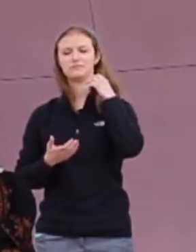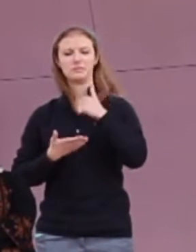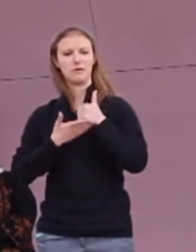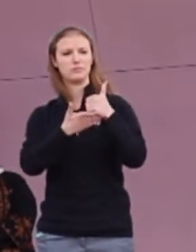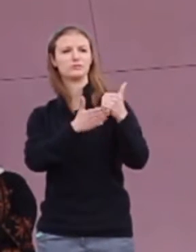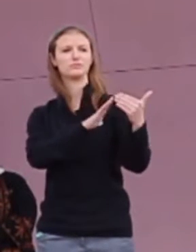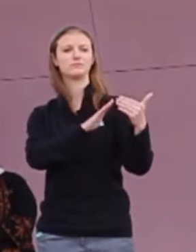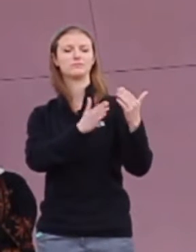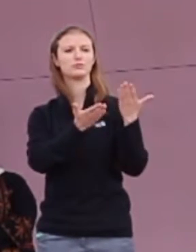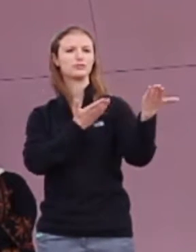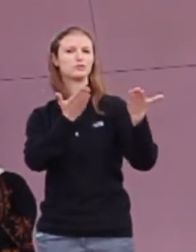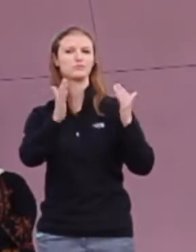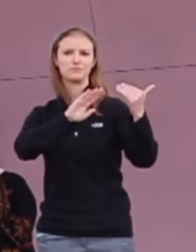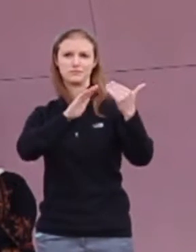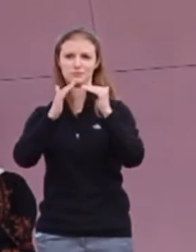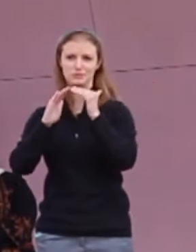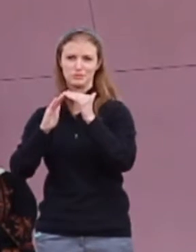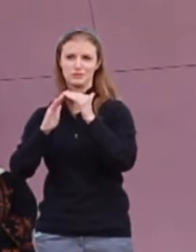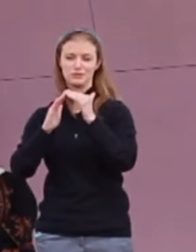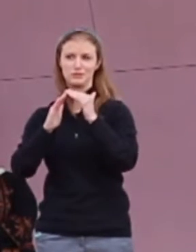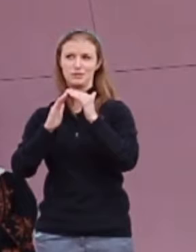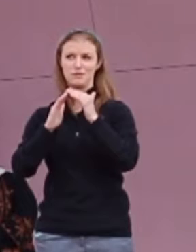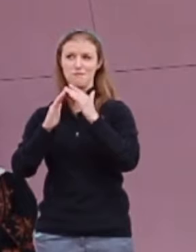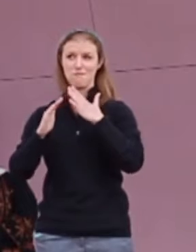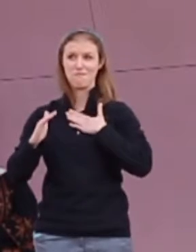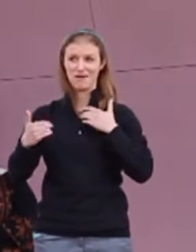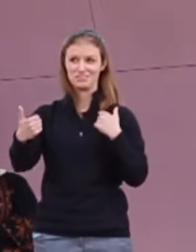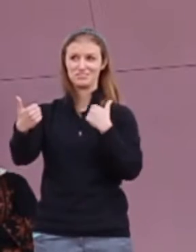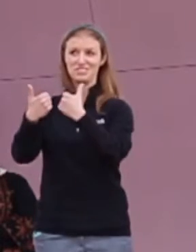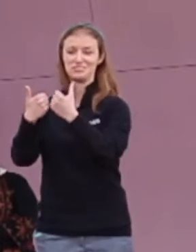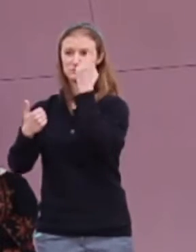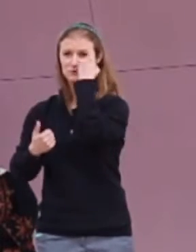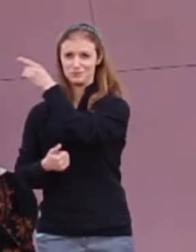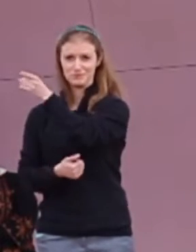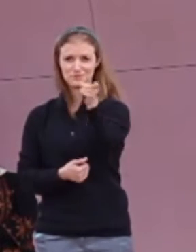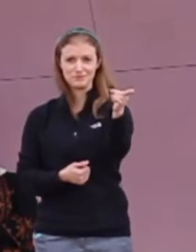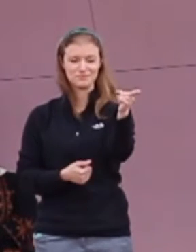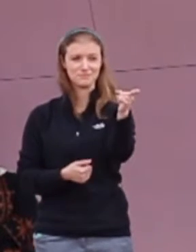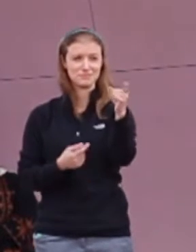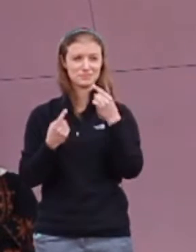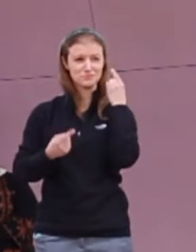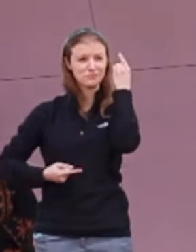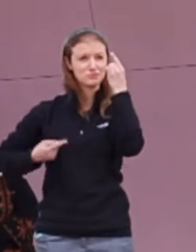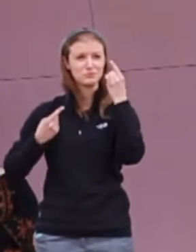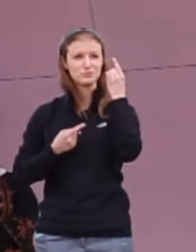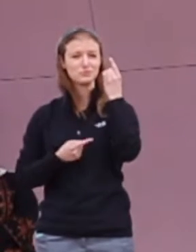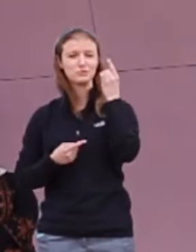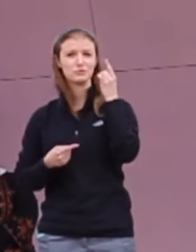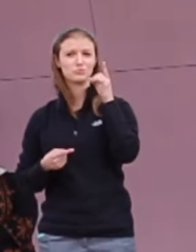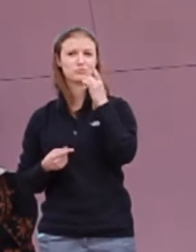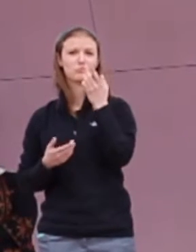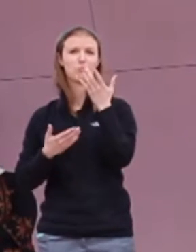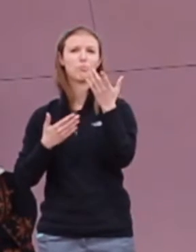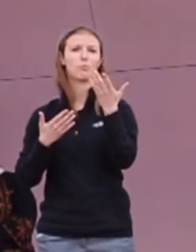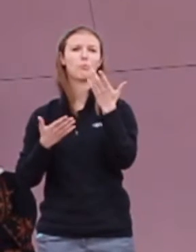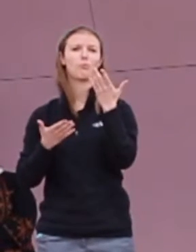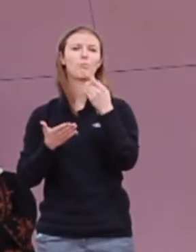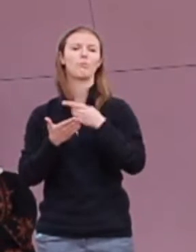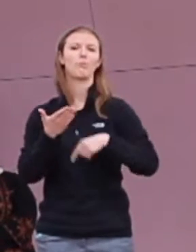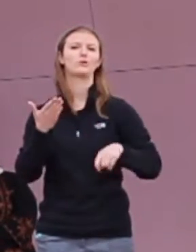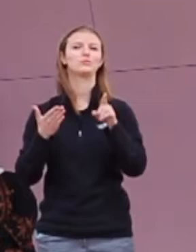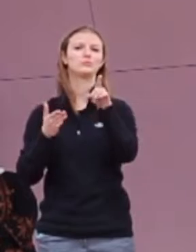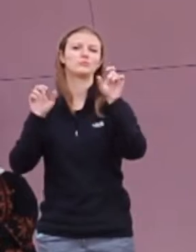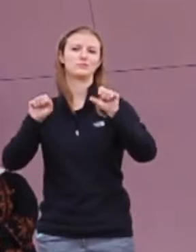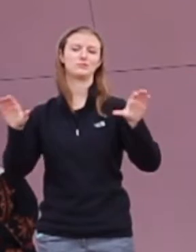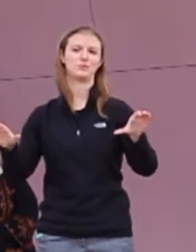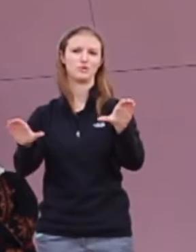community. And so the challenge I have for everyone here today is to think about what you can do as a member of this community, as someone